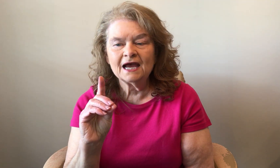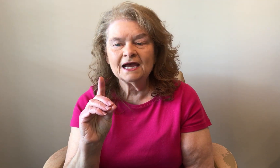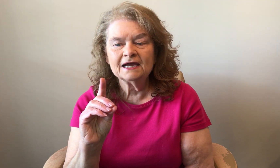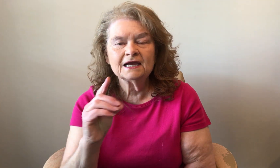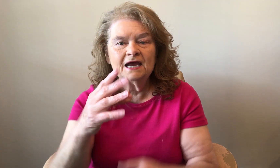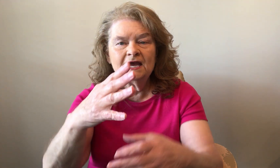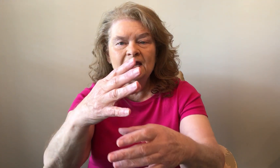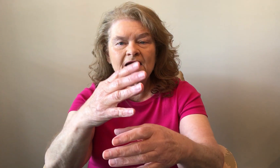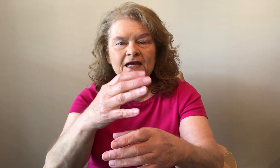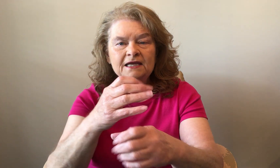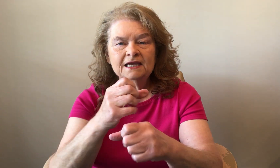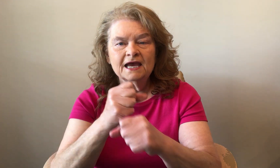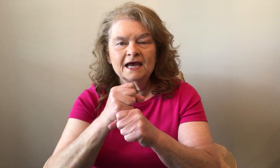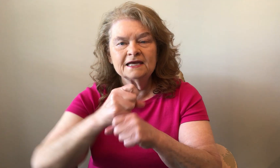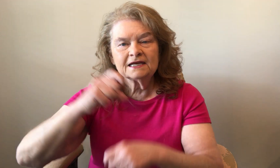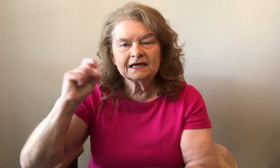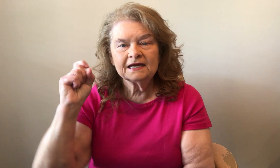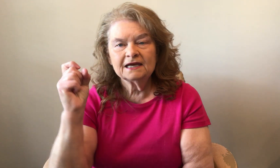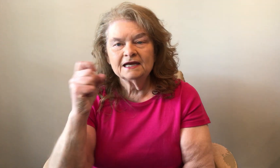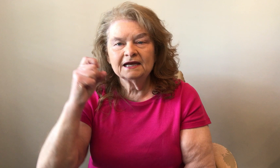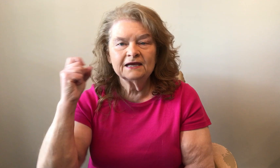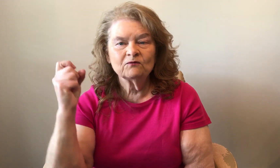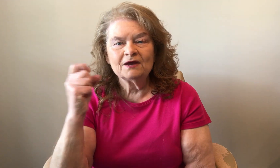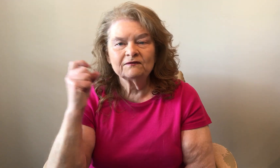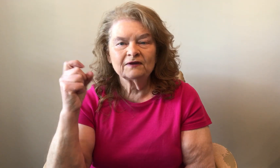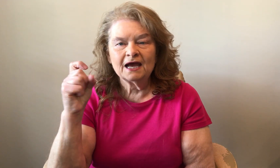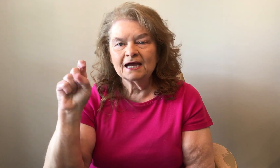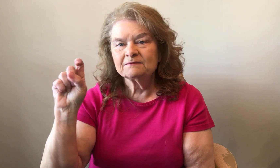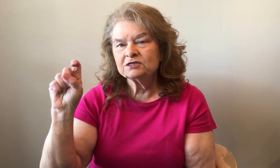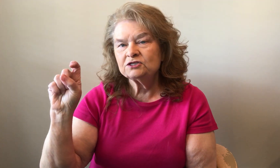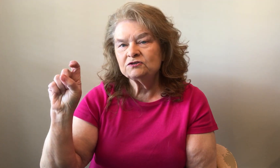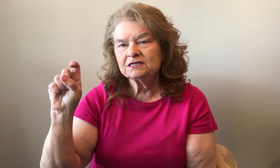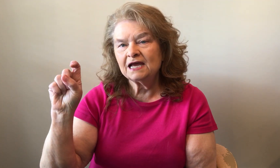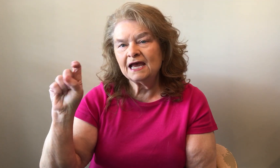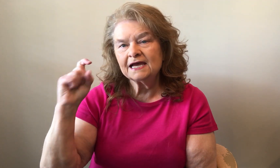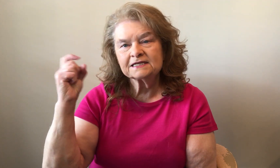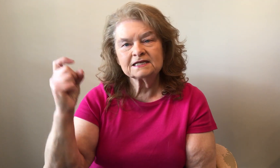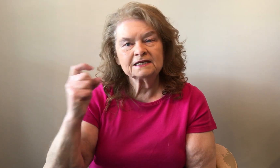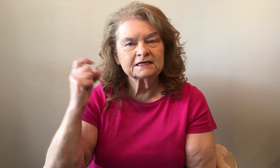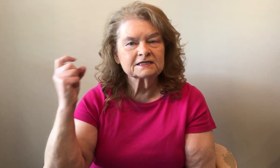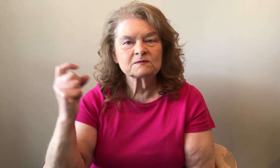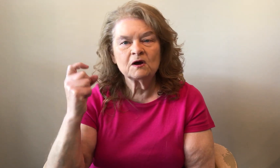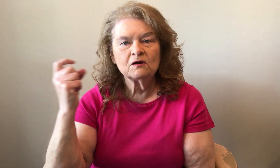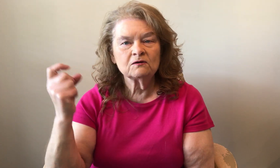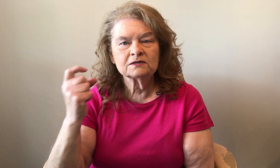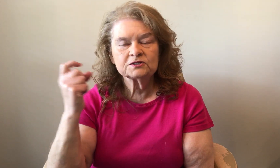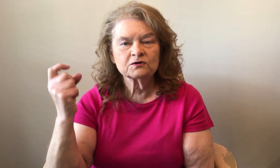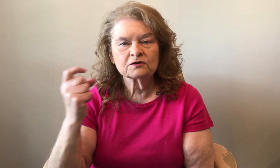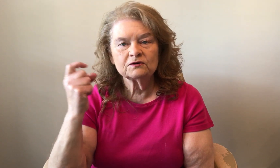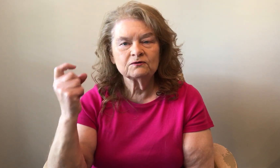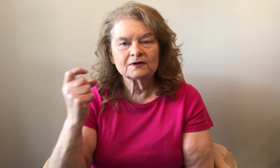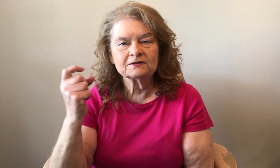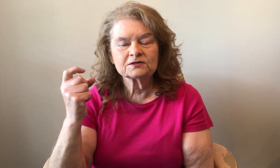flag. Get and wave a flag. I'm just using the X in a small circle, round